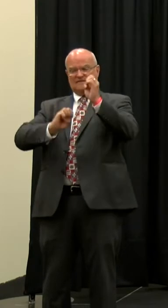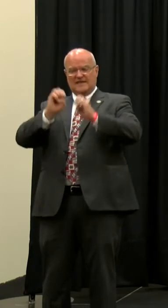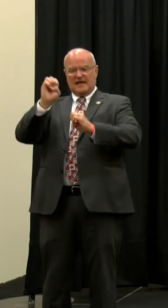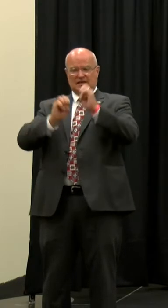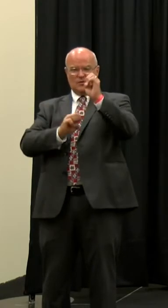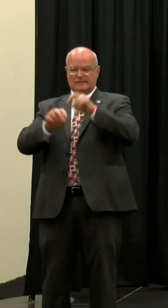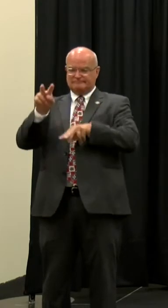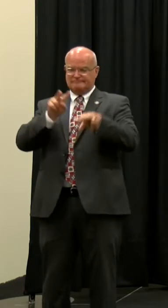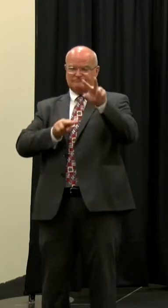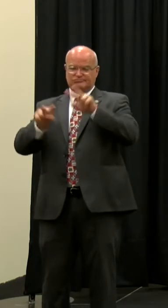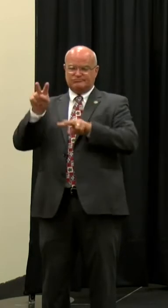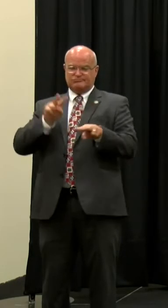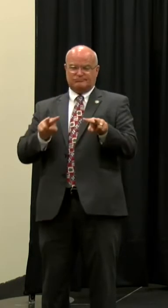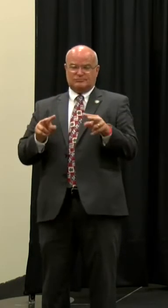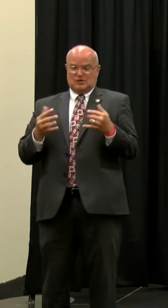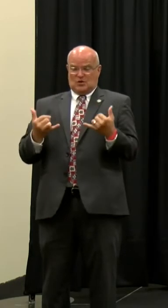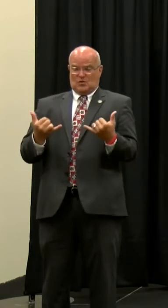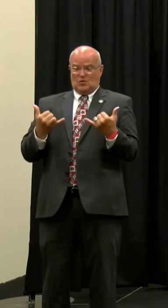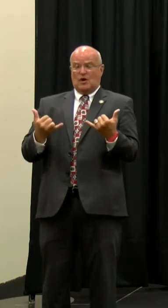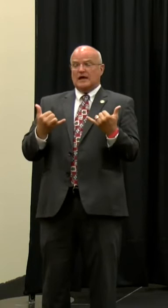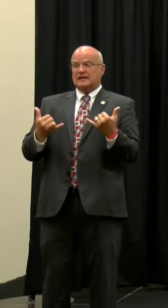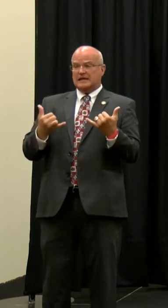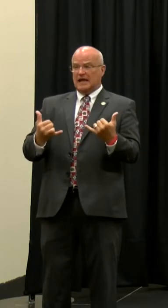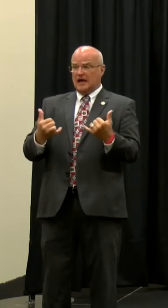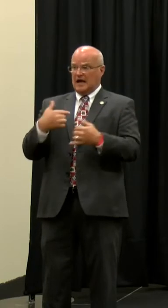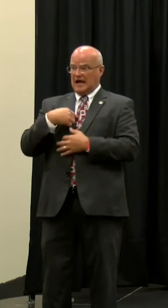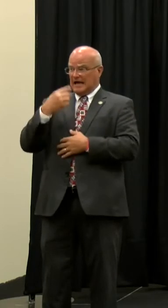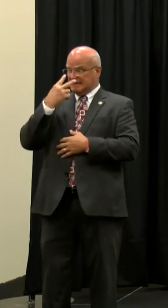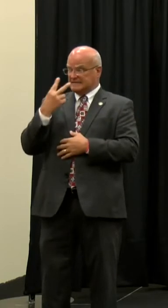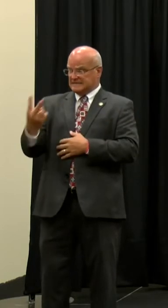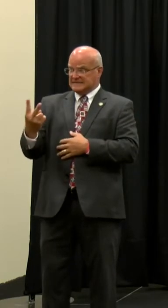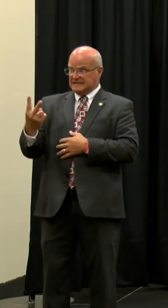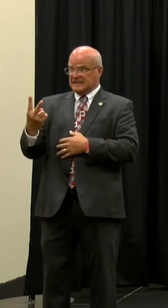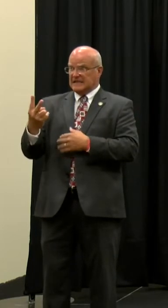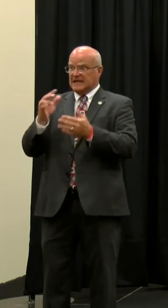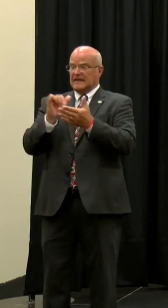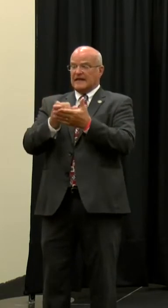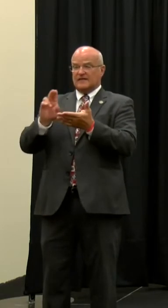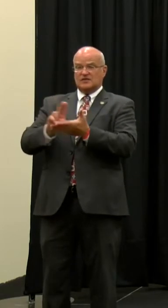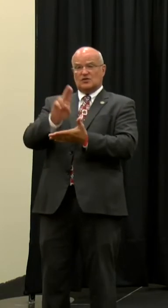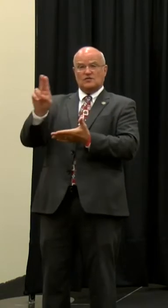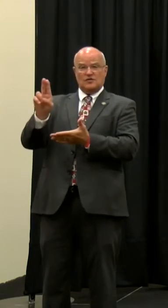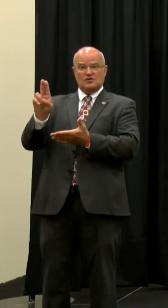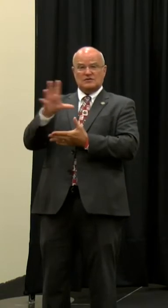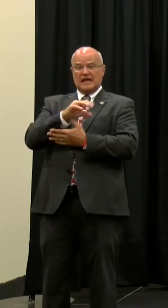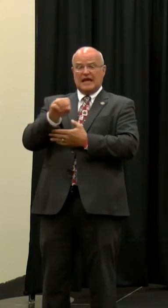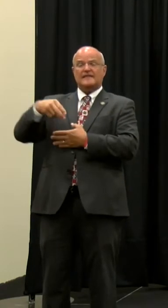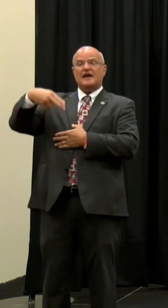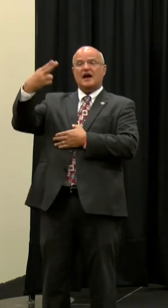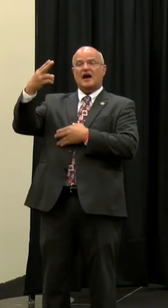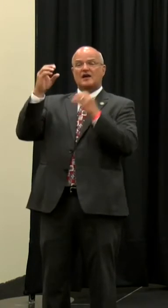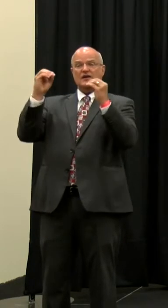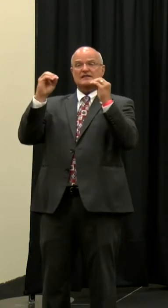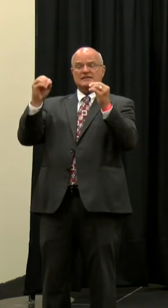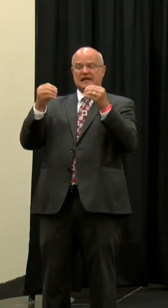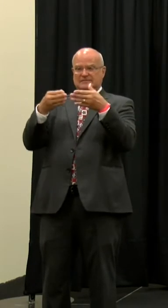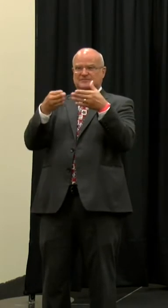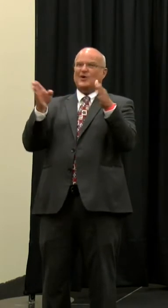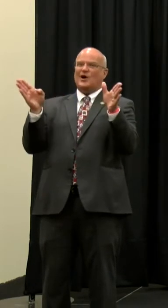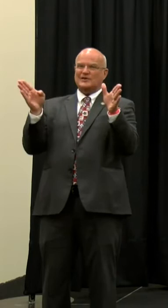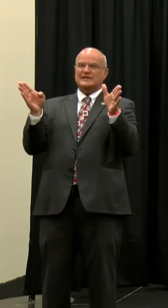evaluate that. At this time, from what I see, is that the university and higher education more